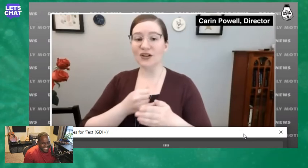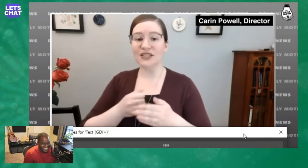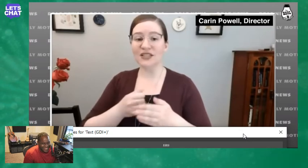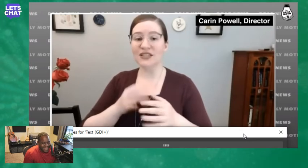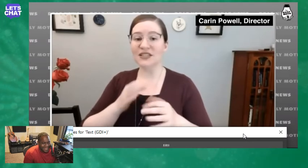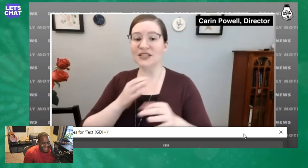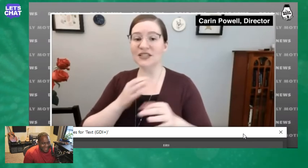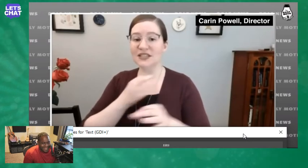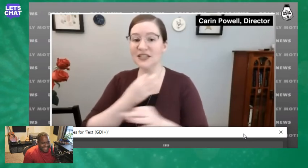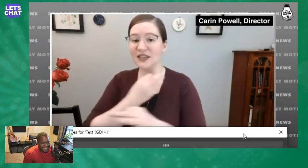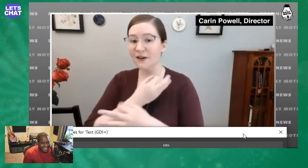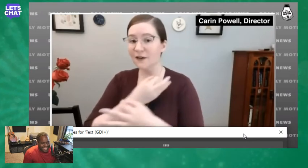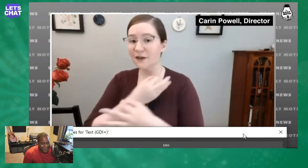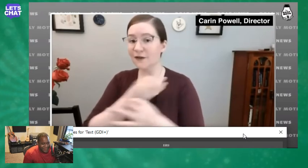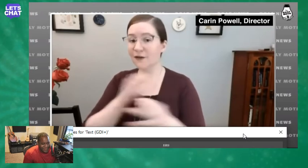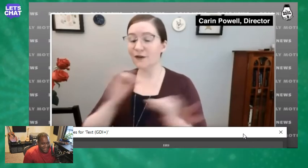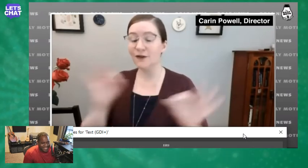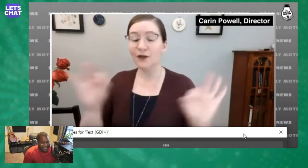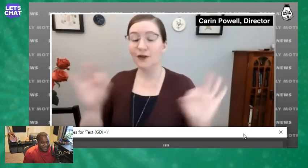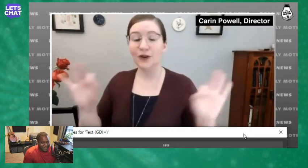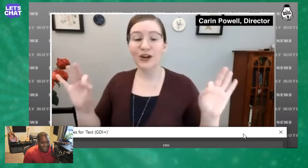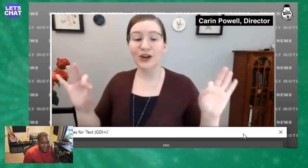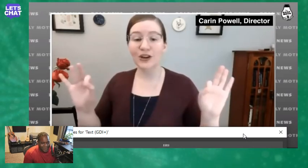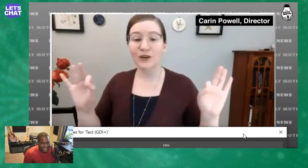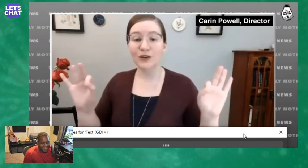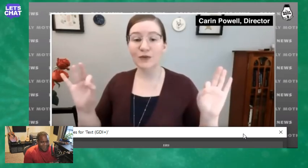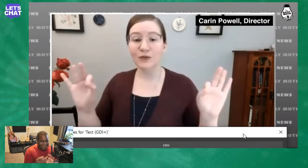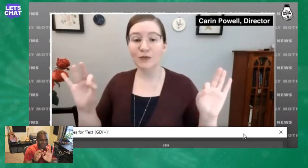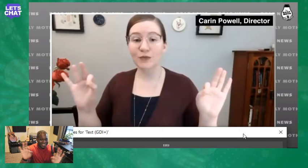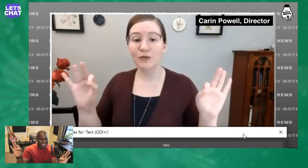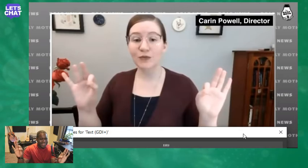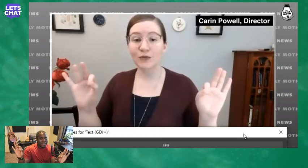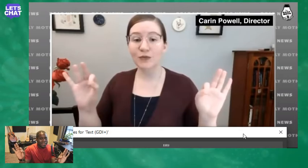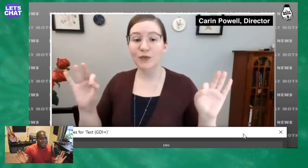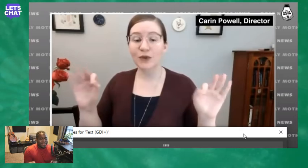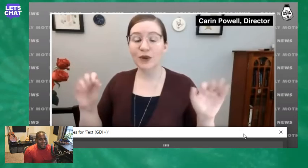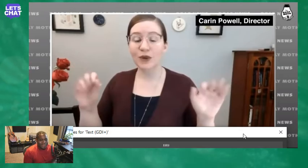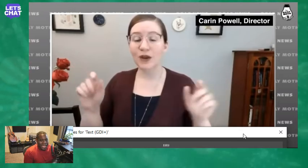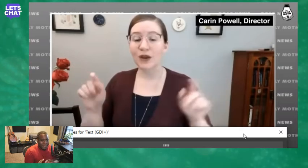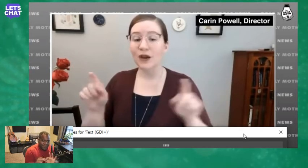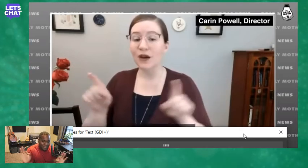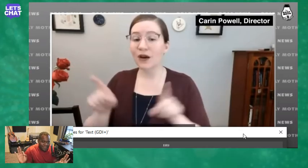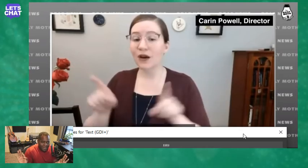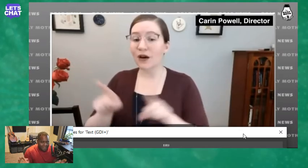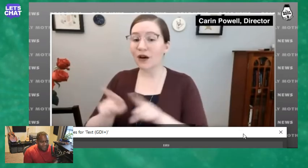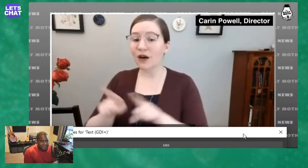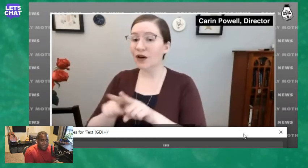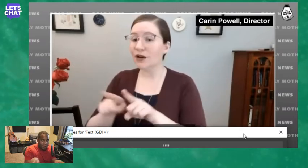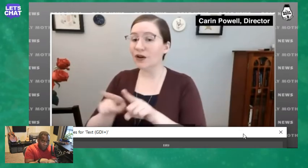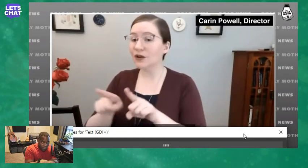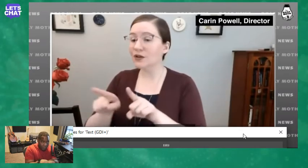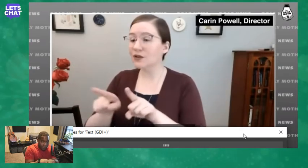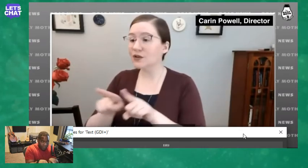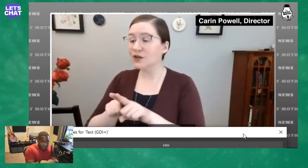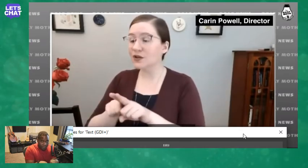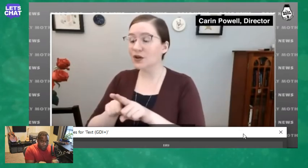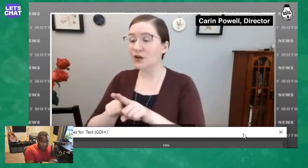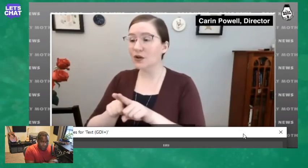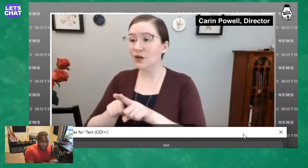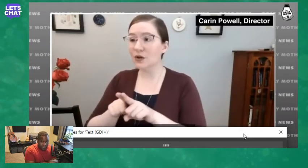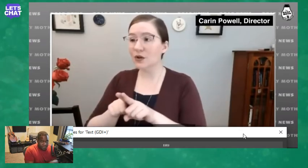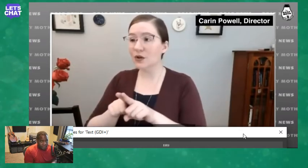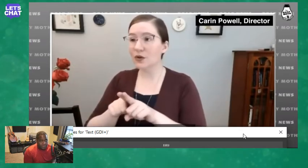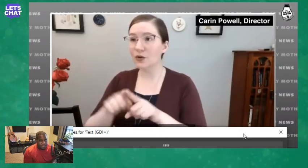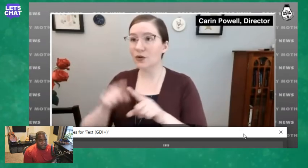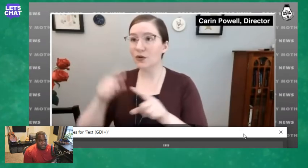to fill out a sick day card for high, their senior year of high school or something like that. Absolute freedom. Also,